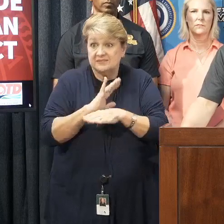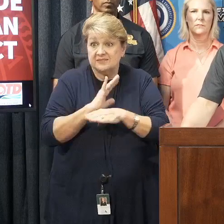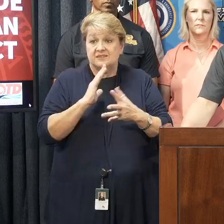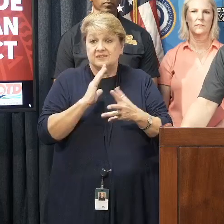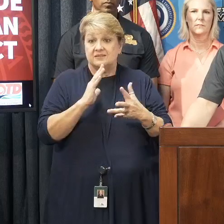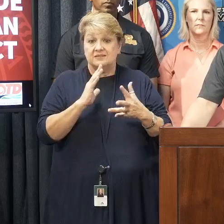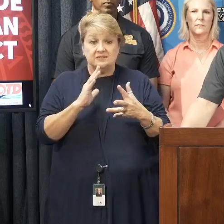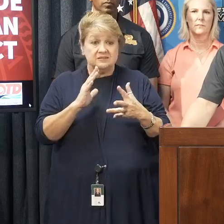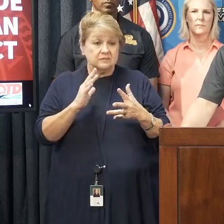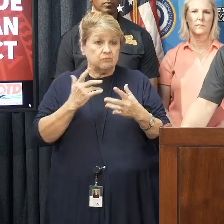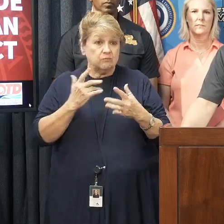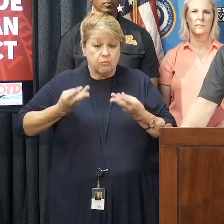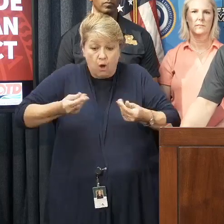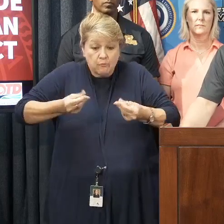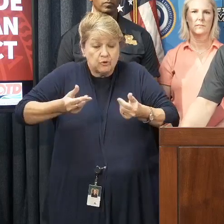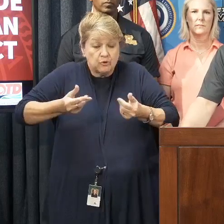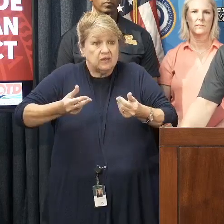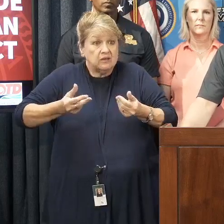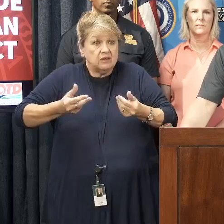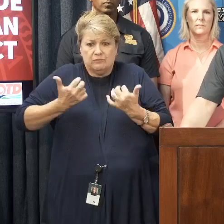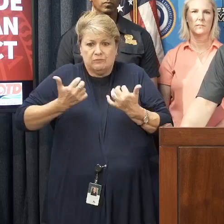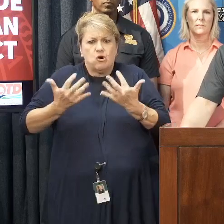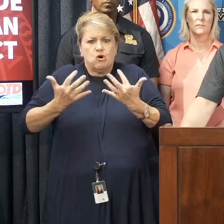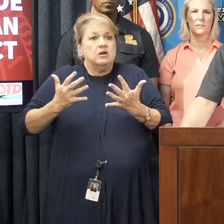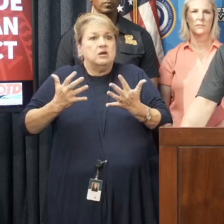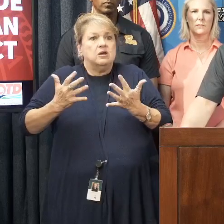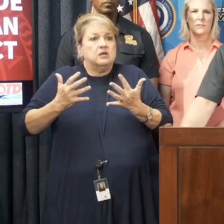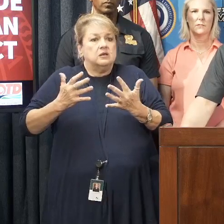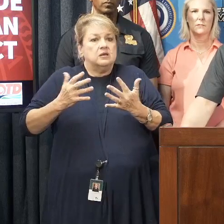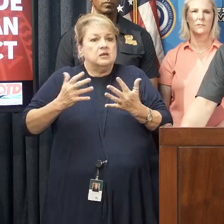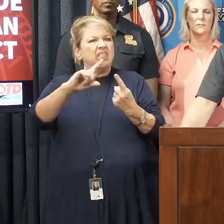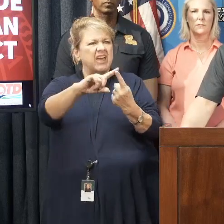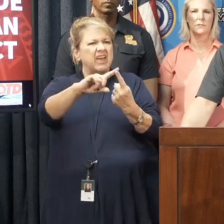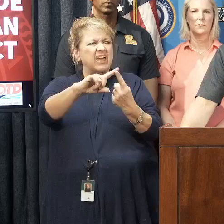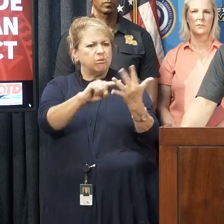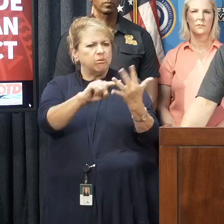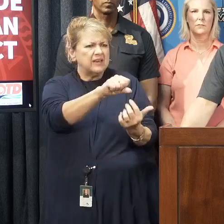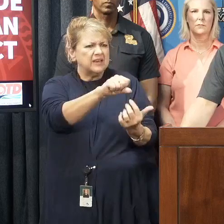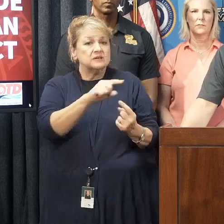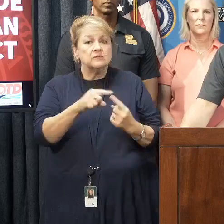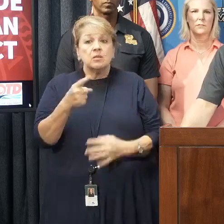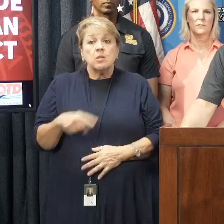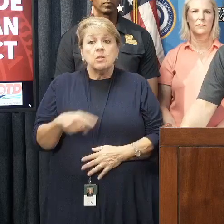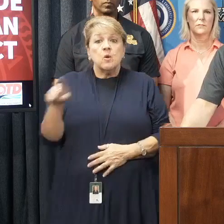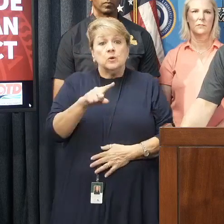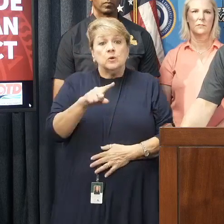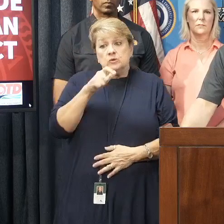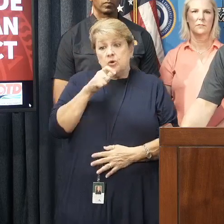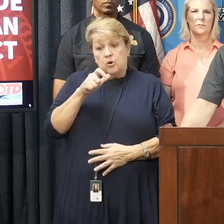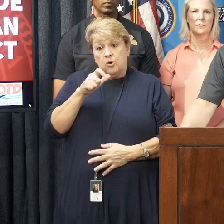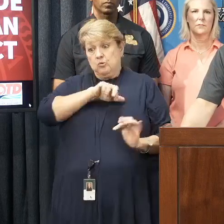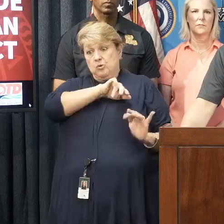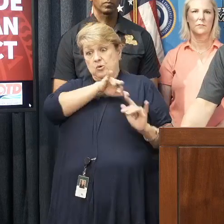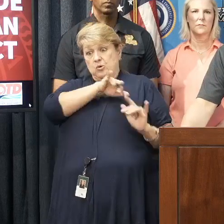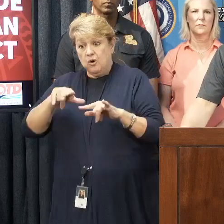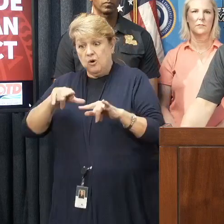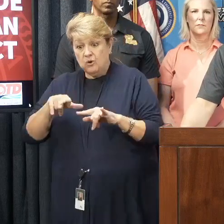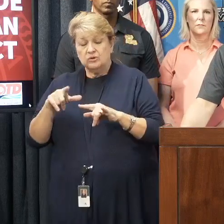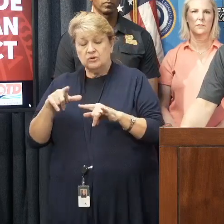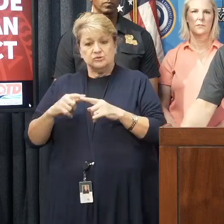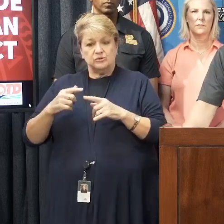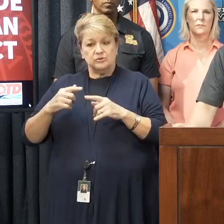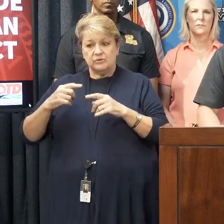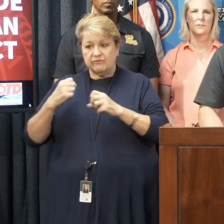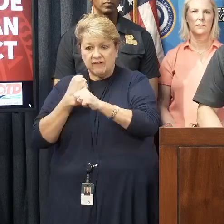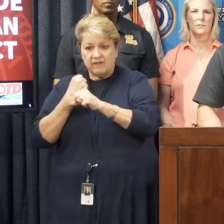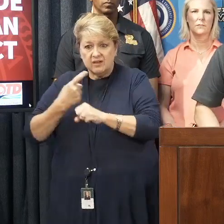and our property. But there's also an imminent threat to those that are fighting these fires on our behalf and the